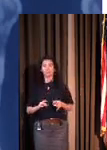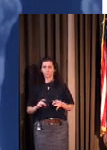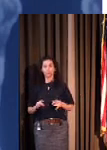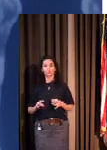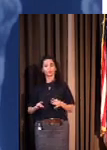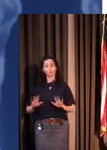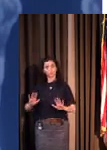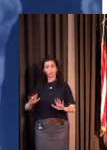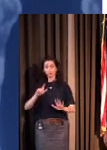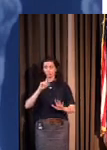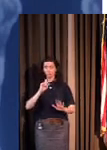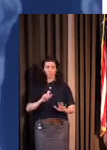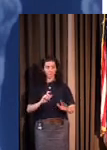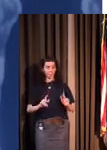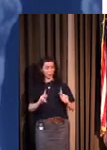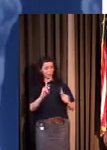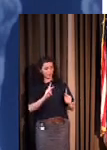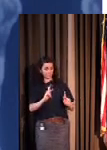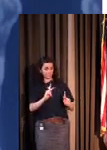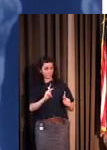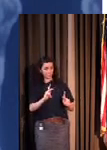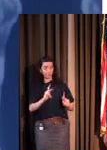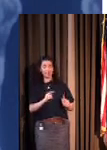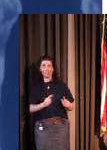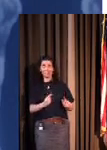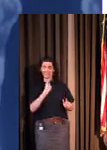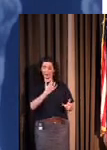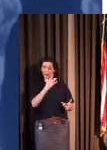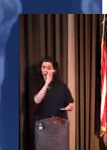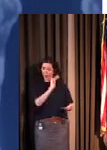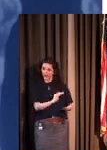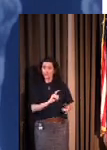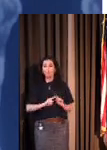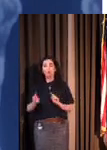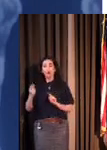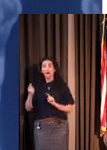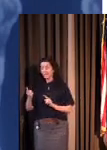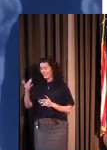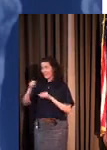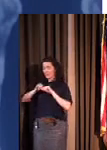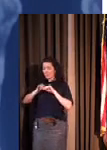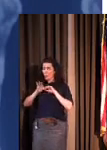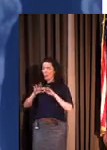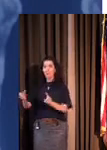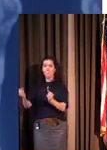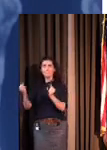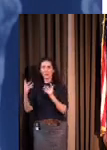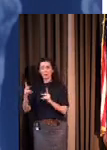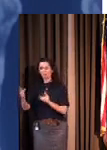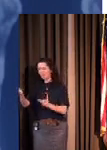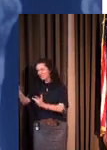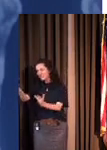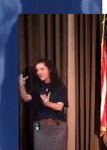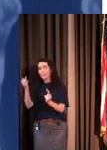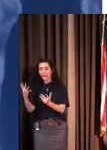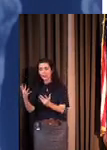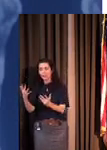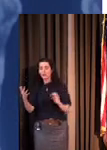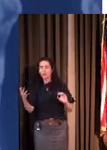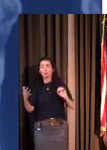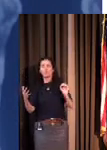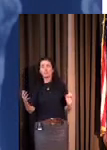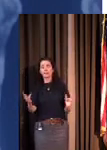in the context of many more people getting infected in the first place, those numbers add up quickly. So we have a variant